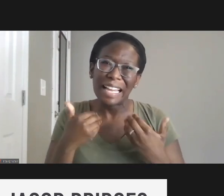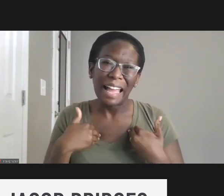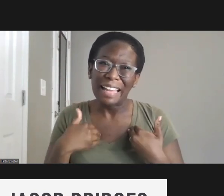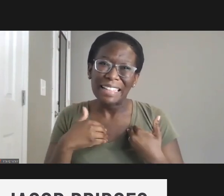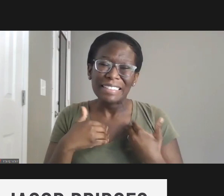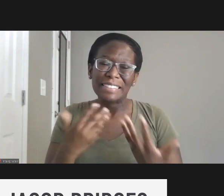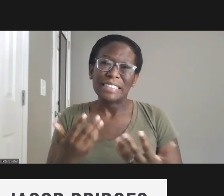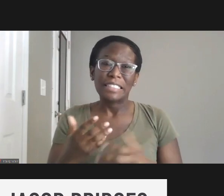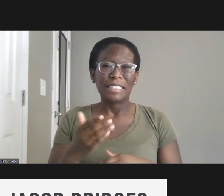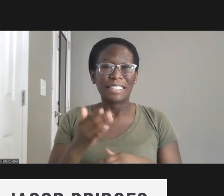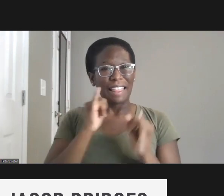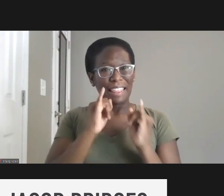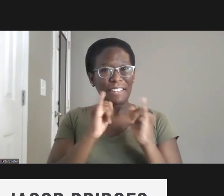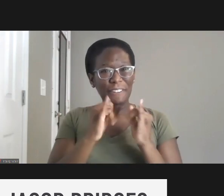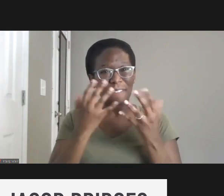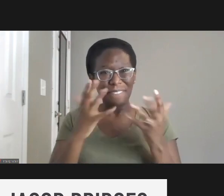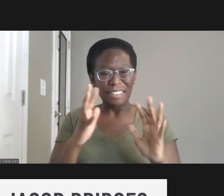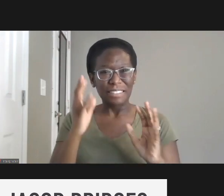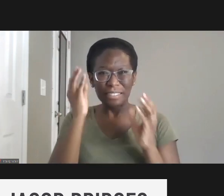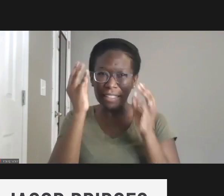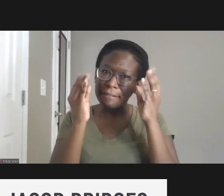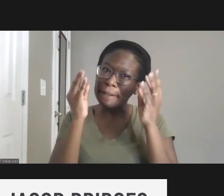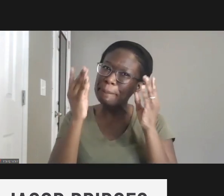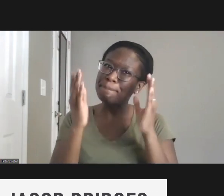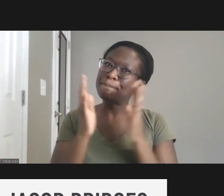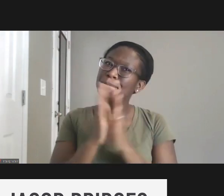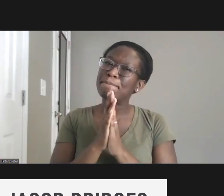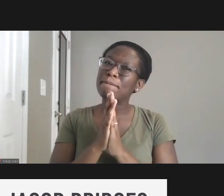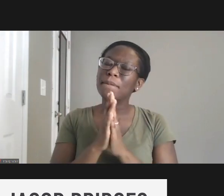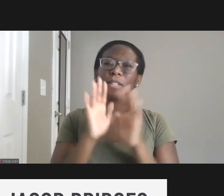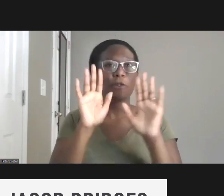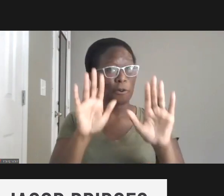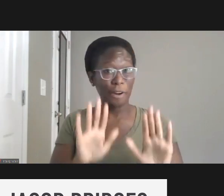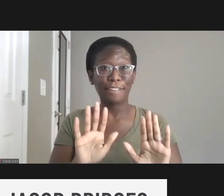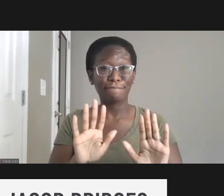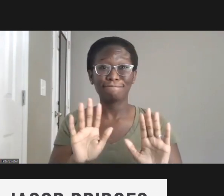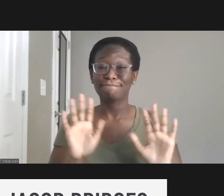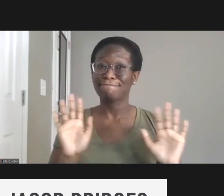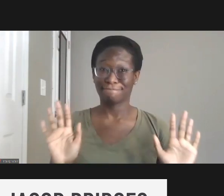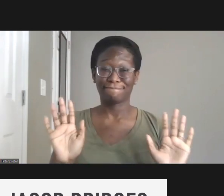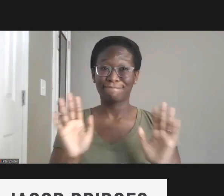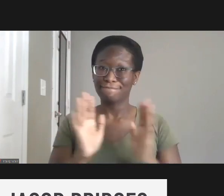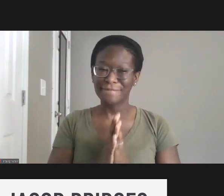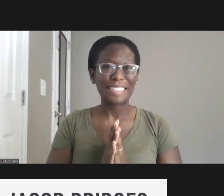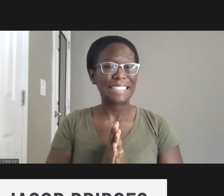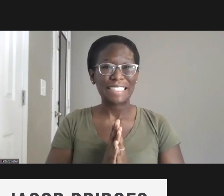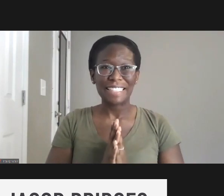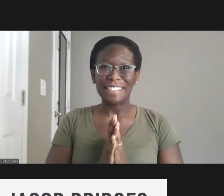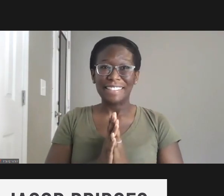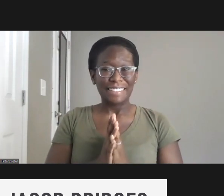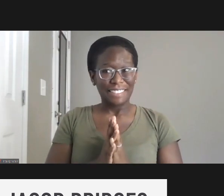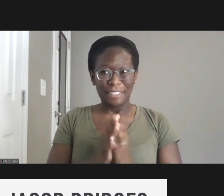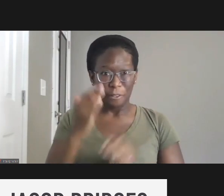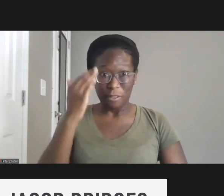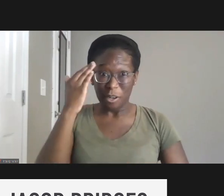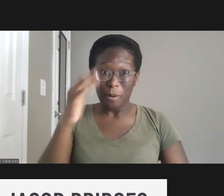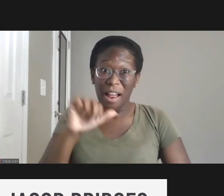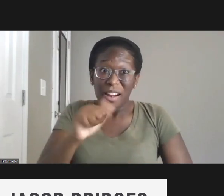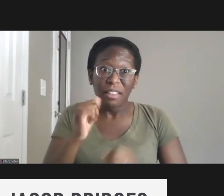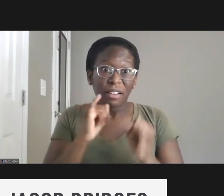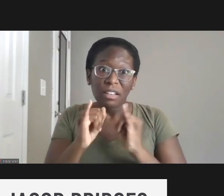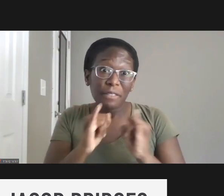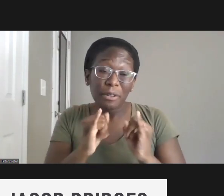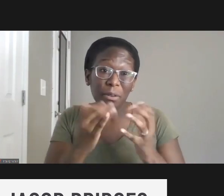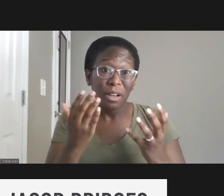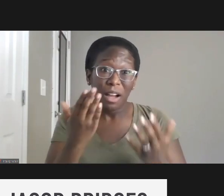After the interview, I thought to myself, great, this is gonna be it again, like another interview that I have where I probably just won't even